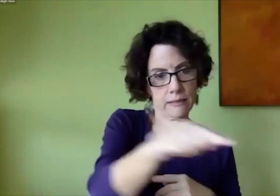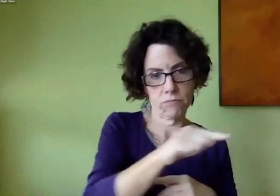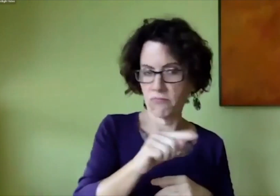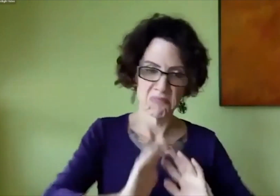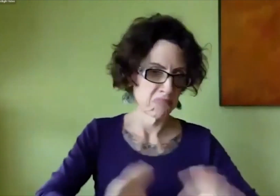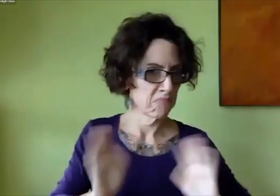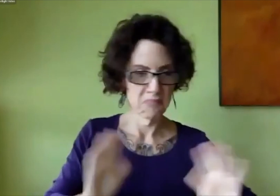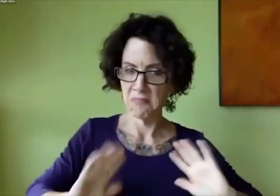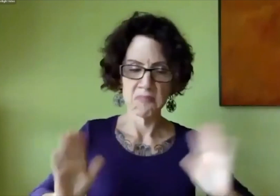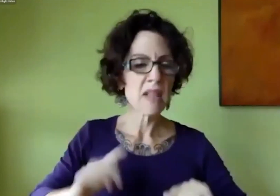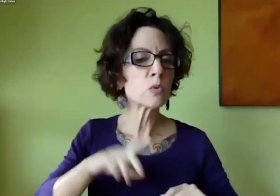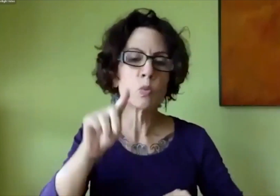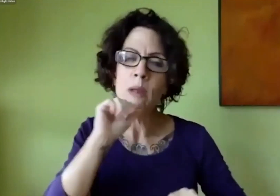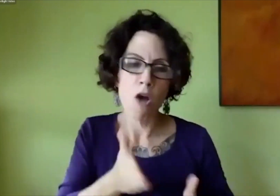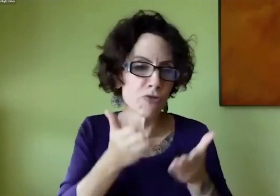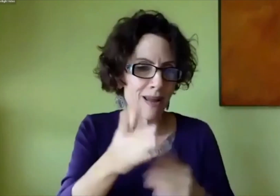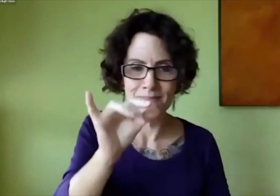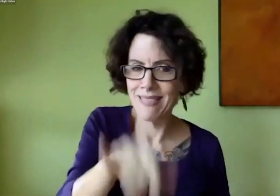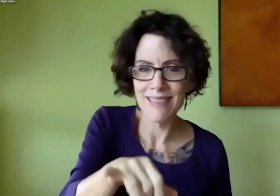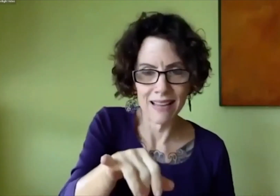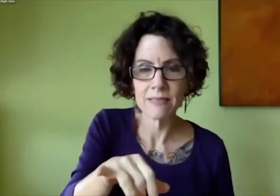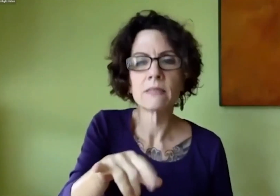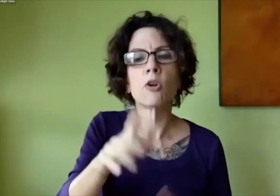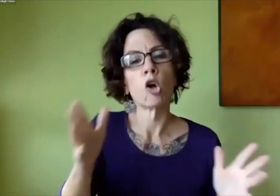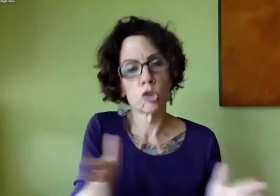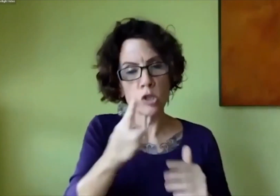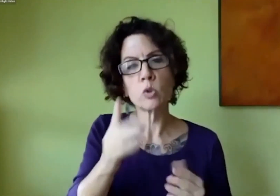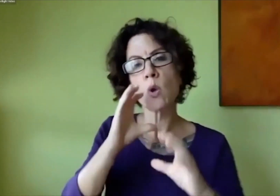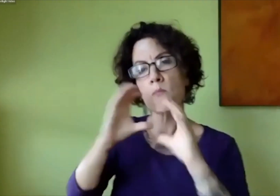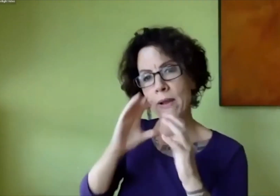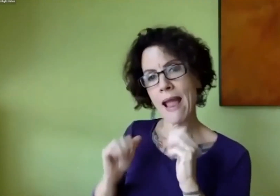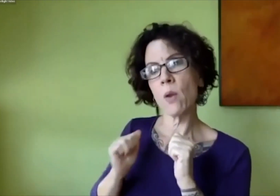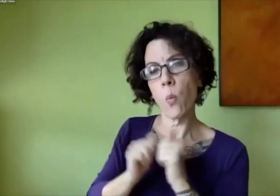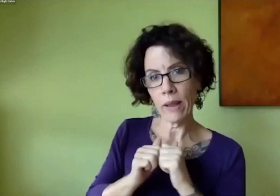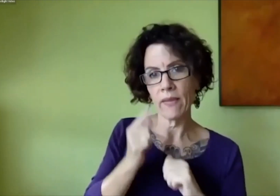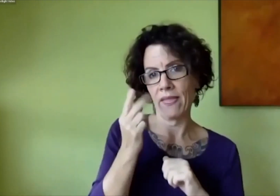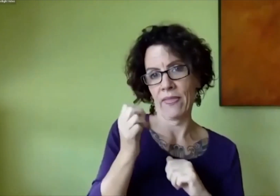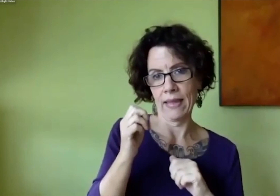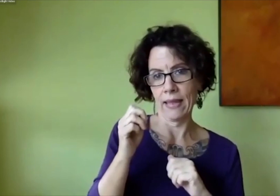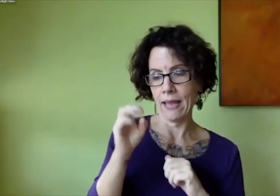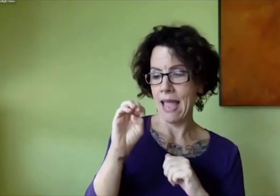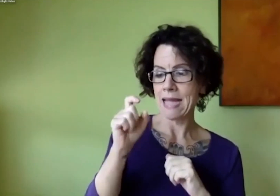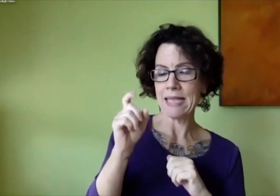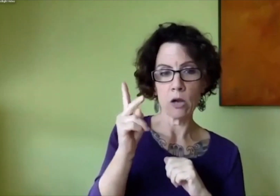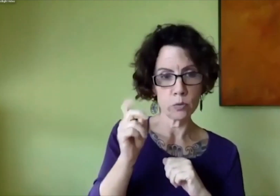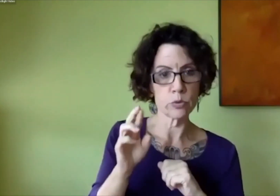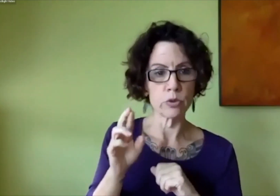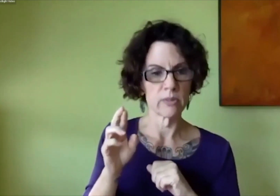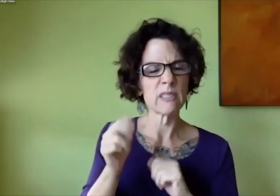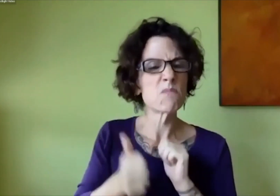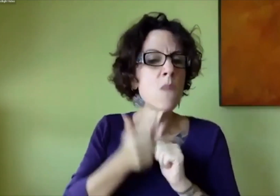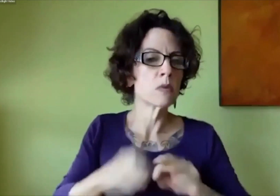beneficiaries. I do not recommend that. I encourage you to communicate with the